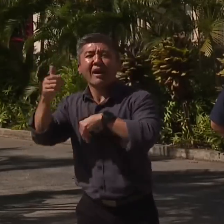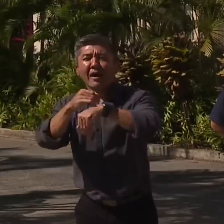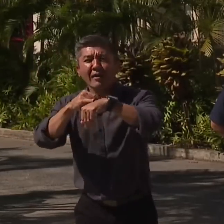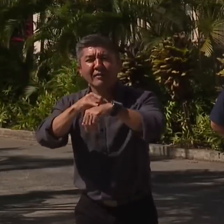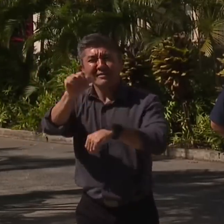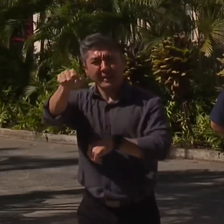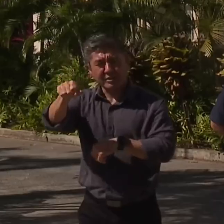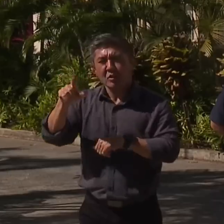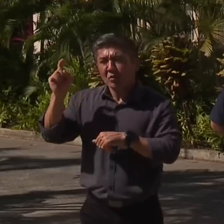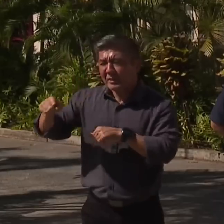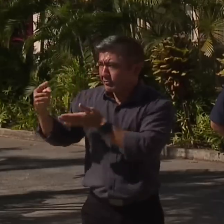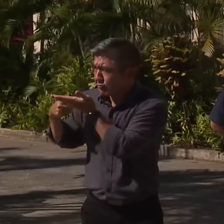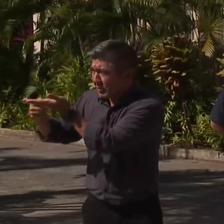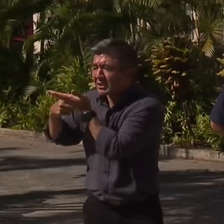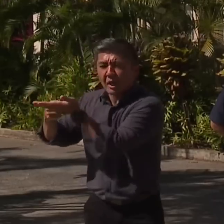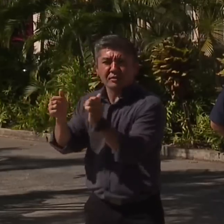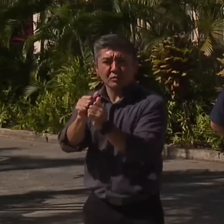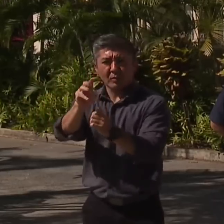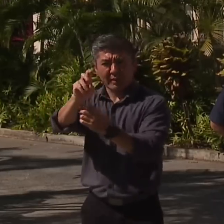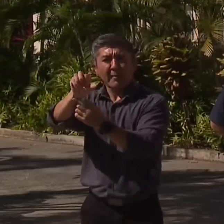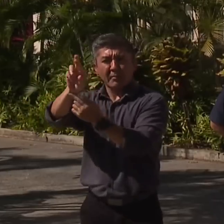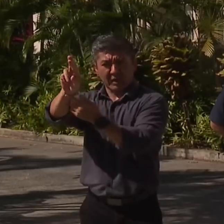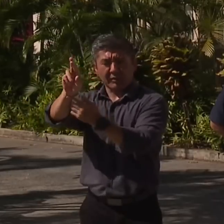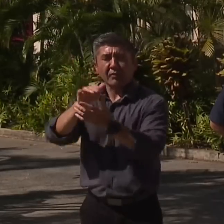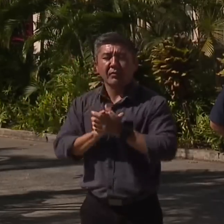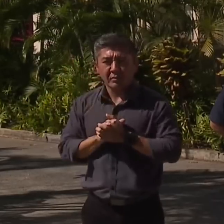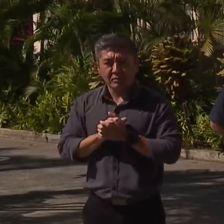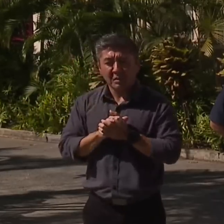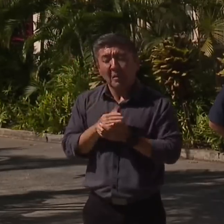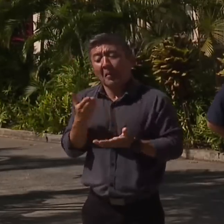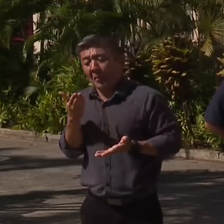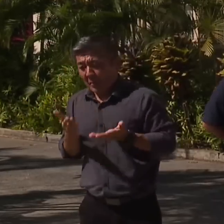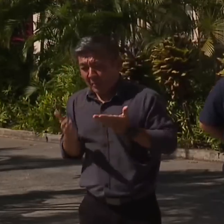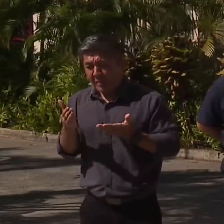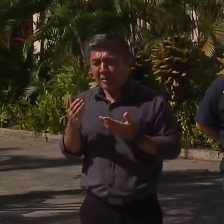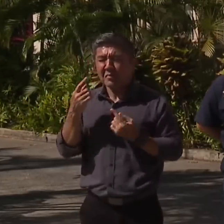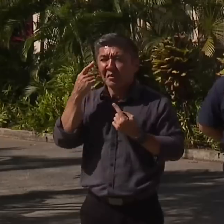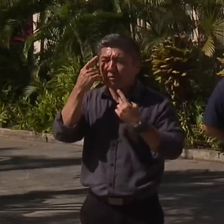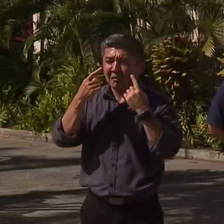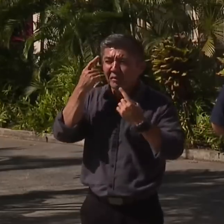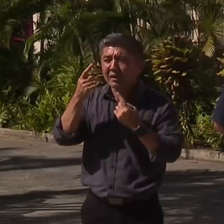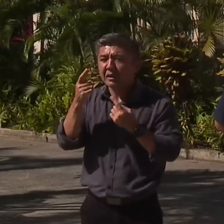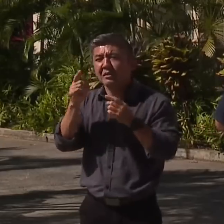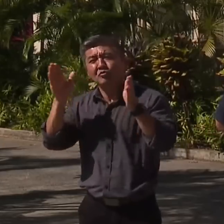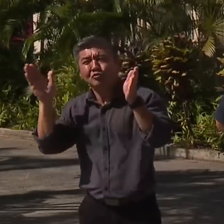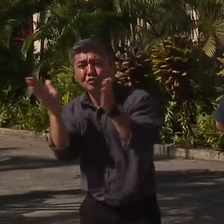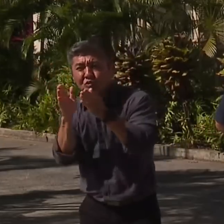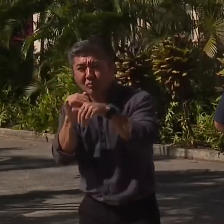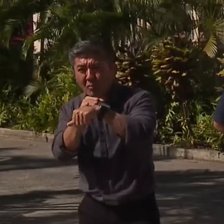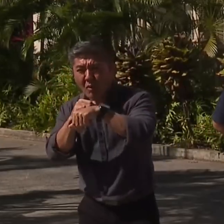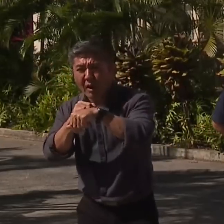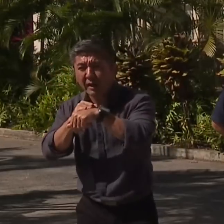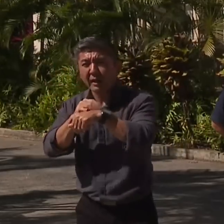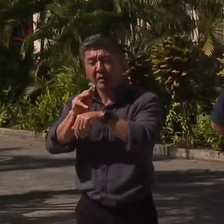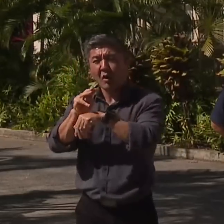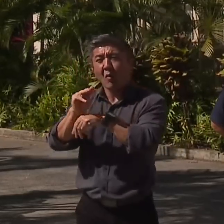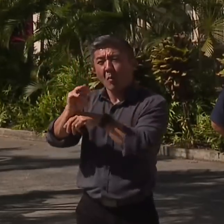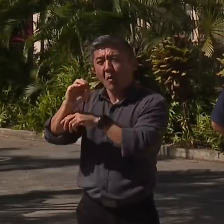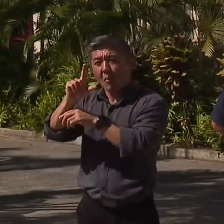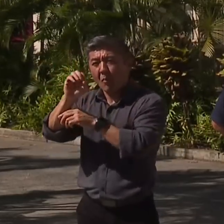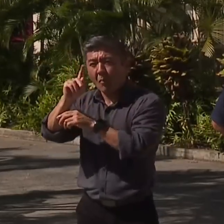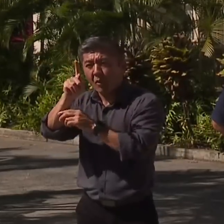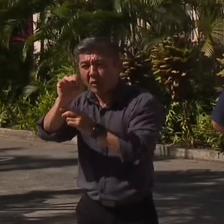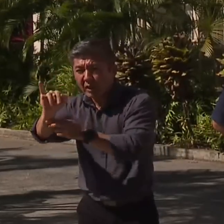share test kits. But at one point, we were talking about even going to some of the smaller islands like Molokai and Lanai, putting